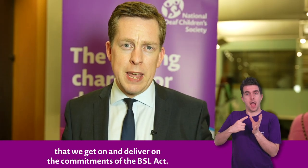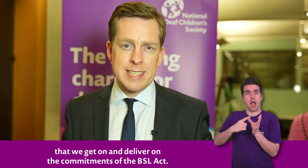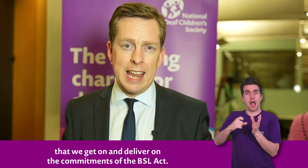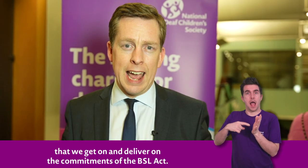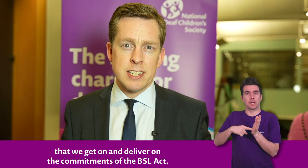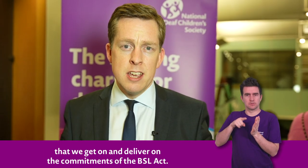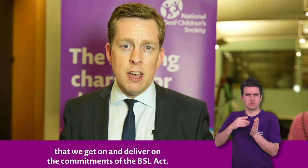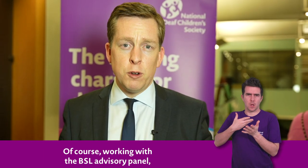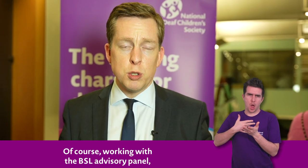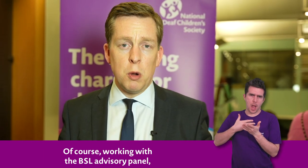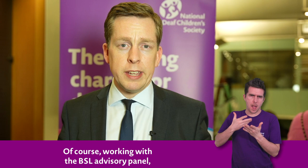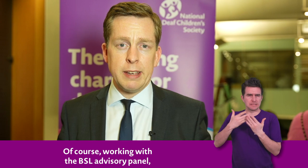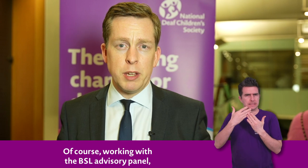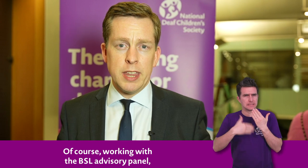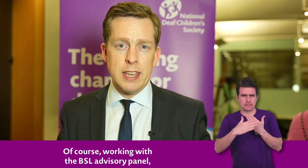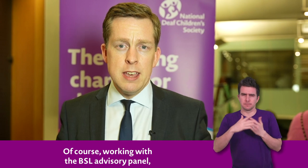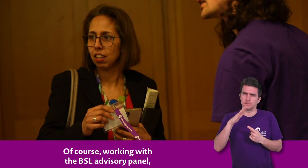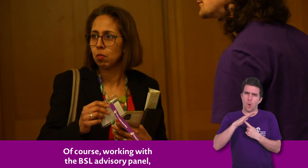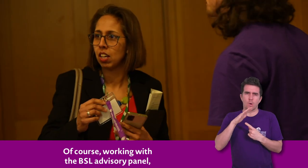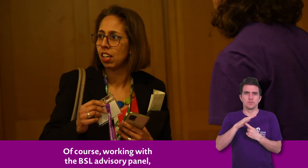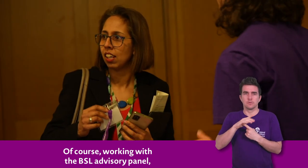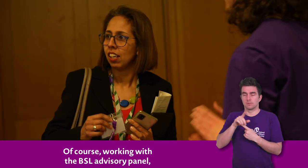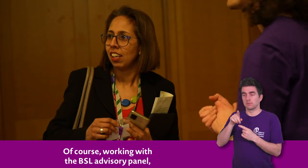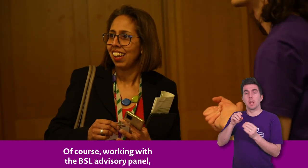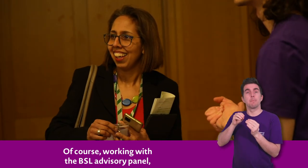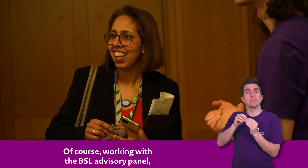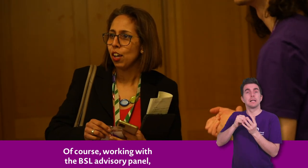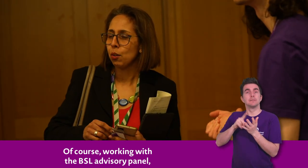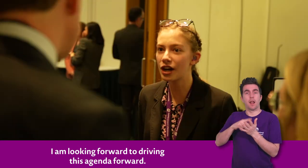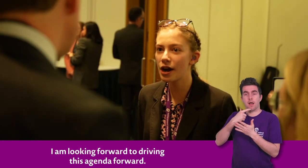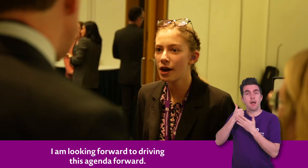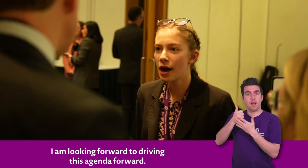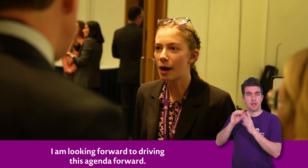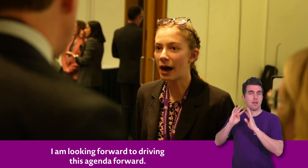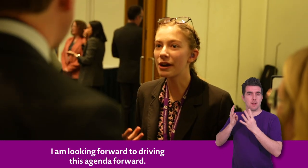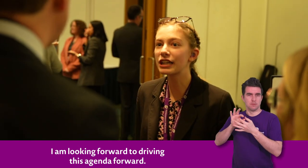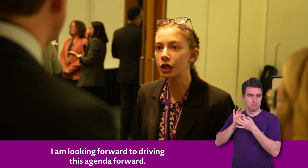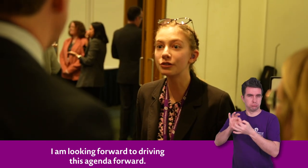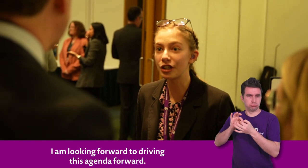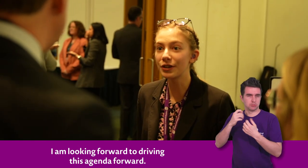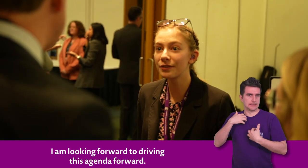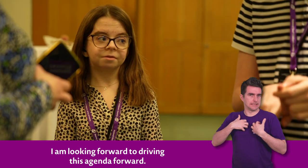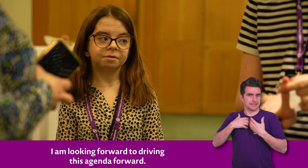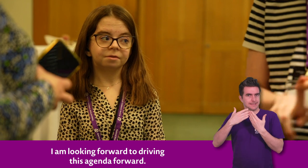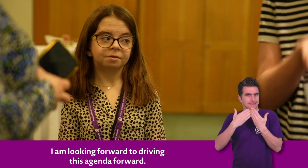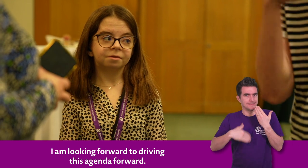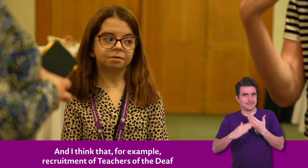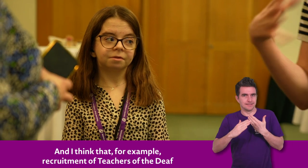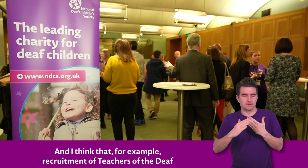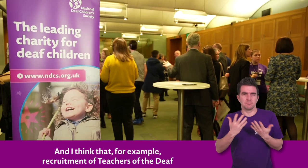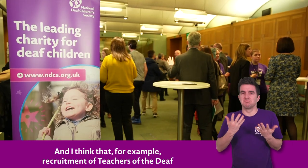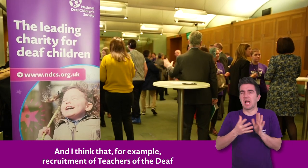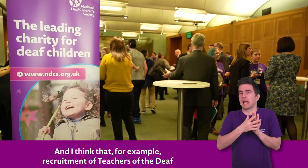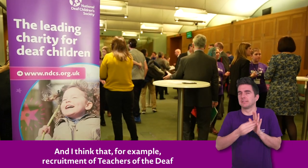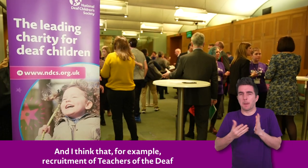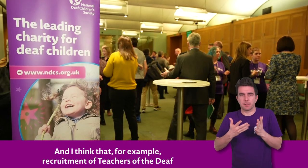of the BSL Act. Of course, working with the BSL advisory panel, I am looking forward to driving this agenda forward. And